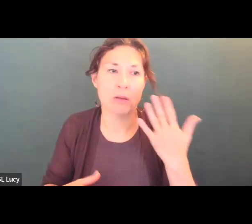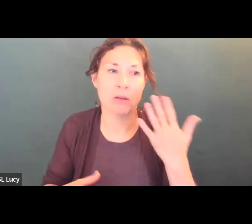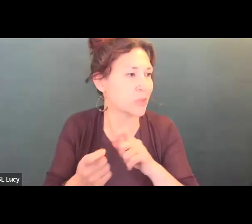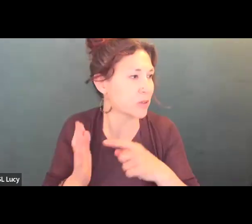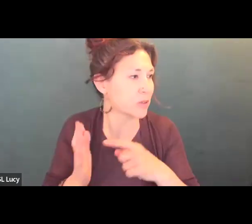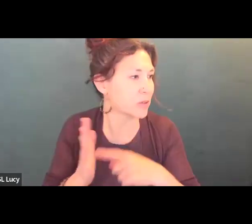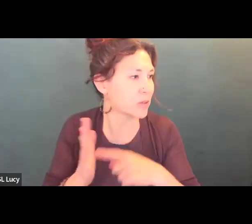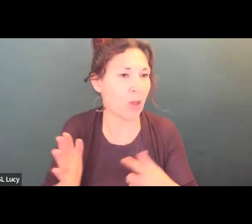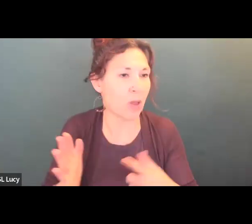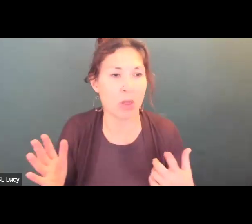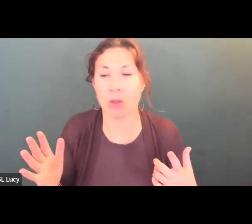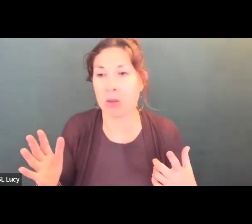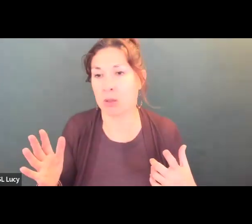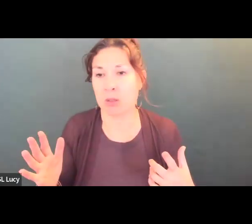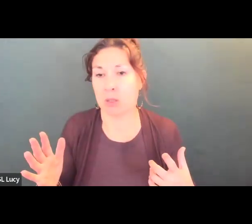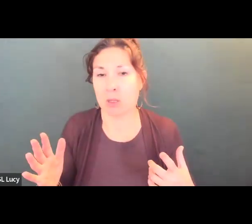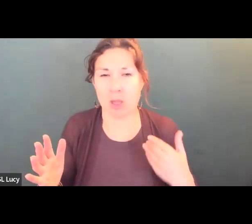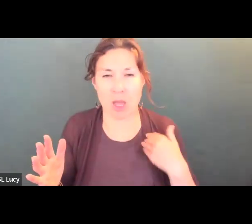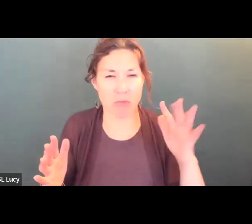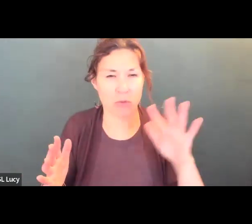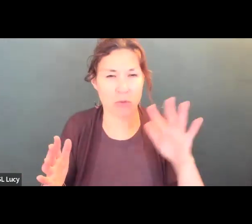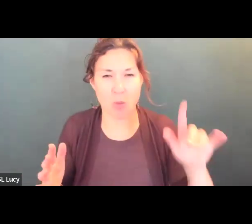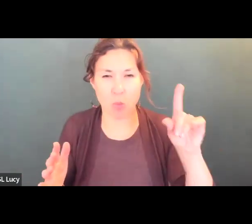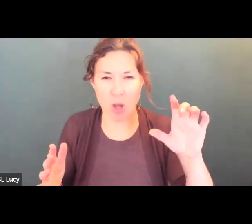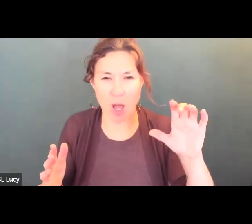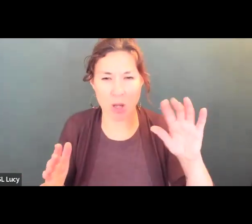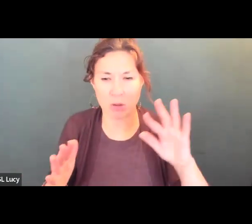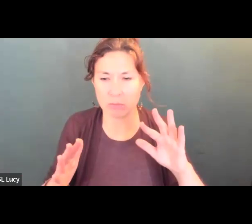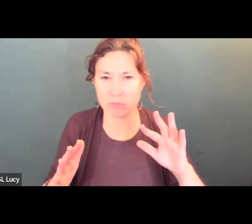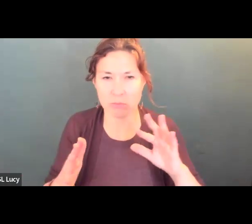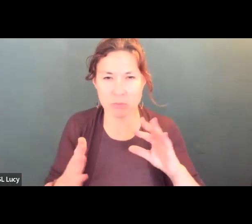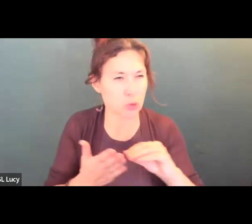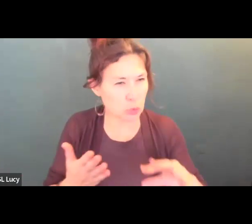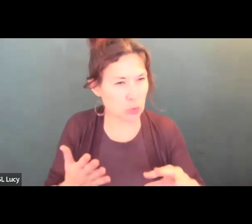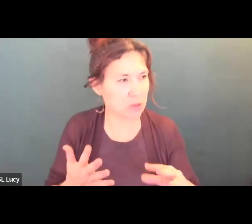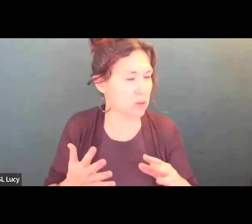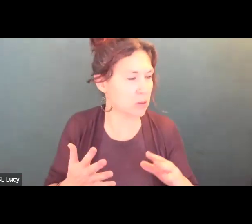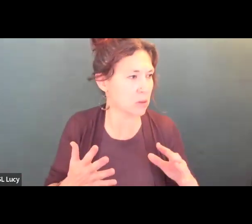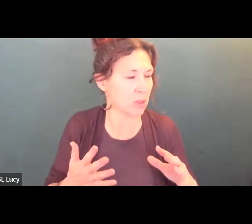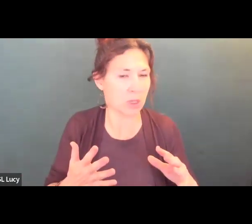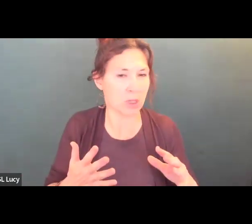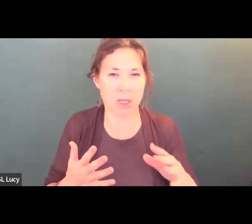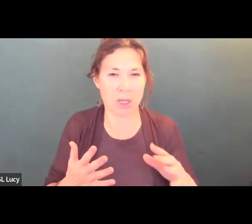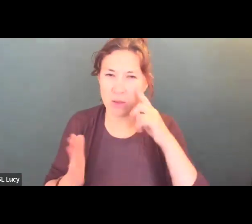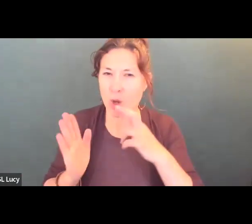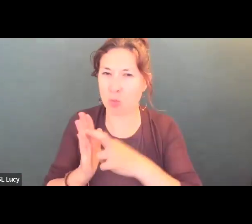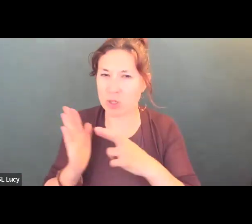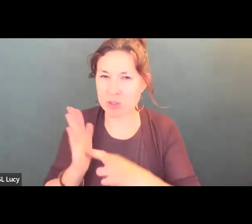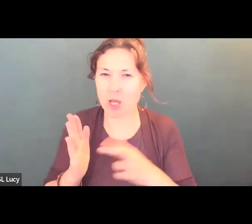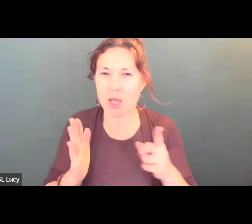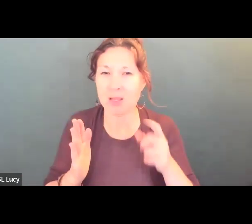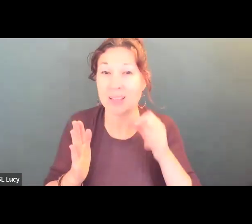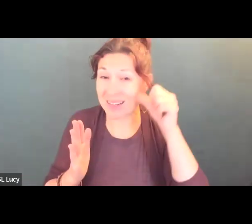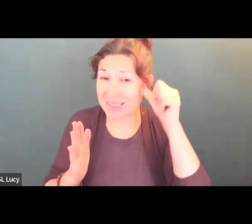were about 100 families, I think, or 100 students, I think, that either registered at the Welcome Center